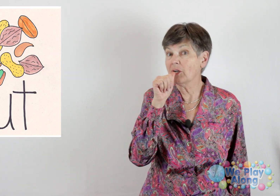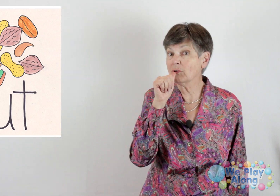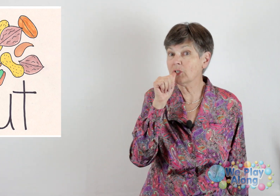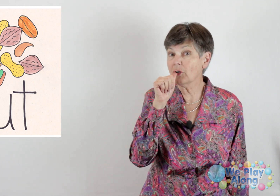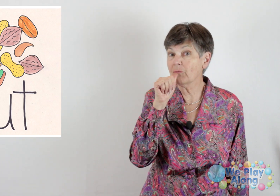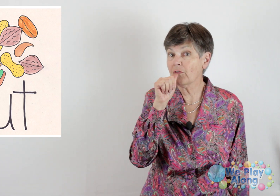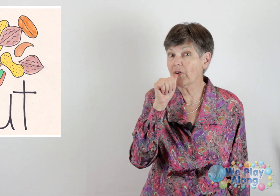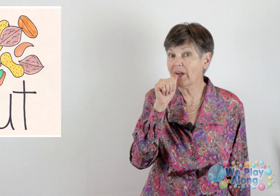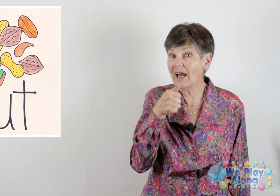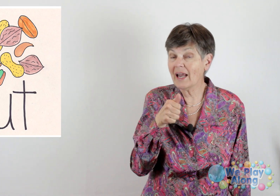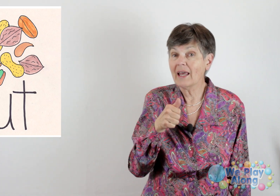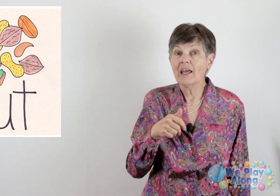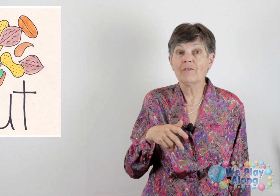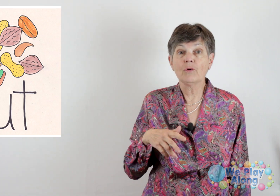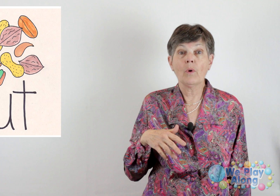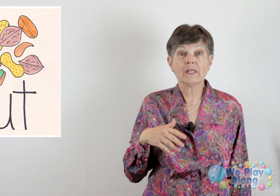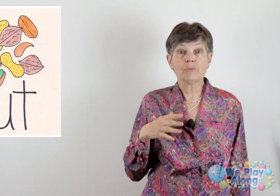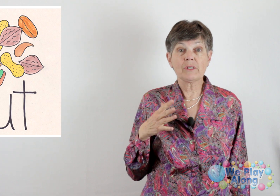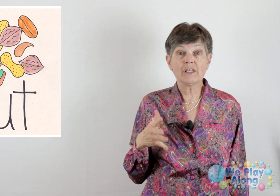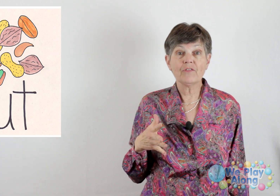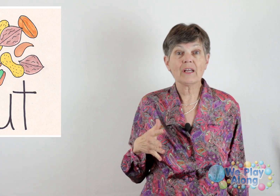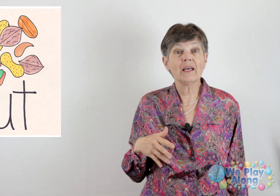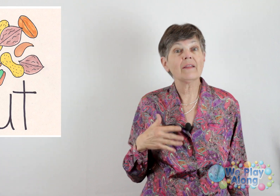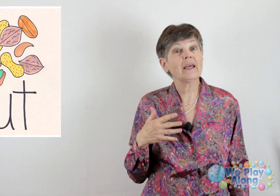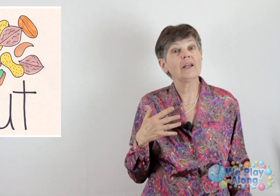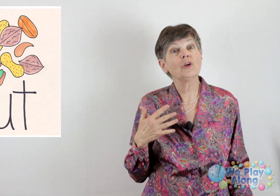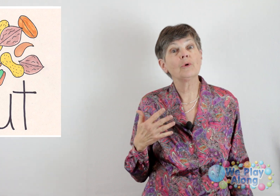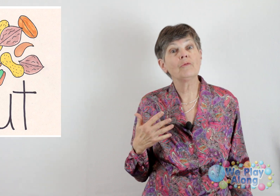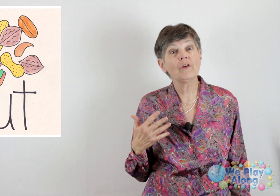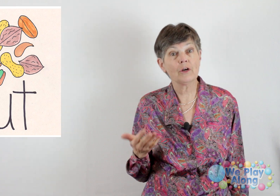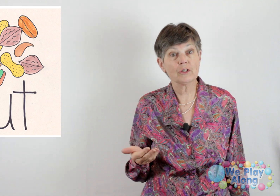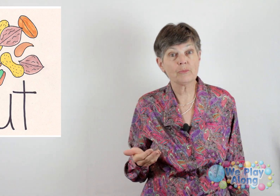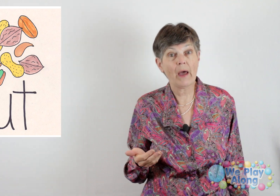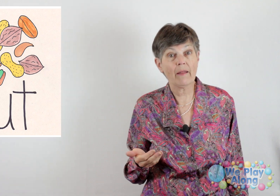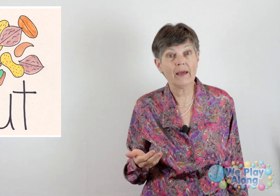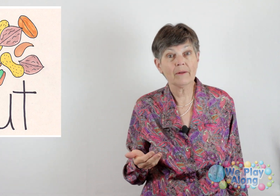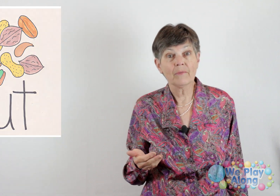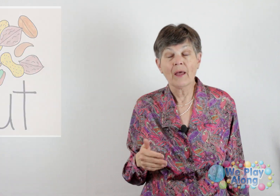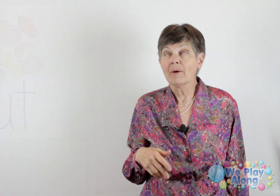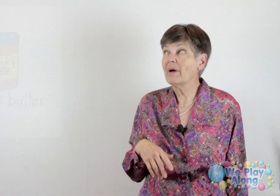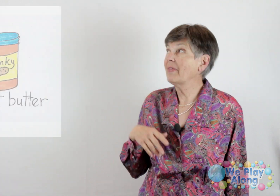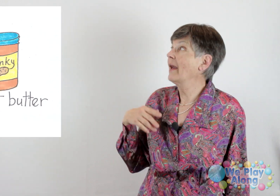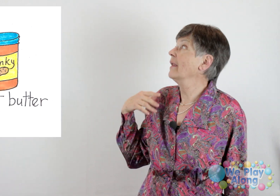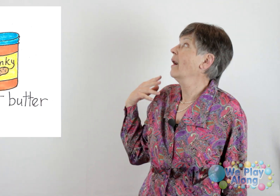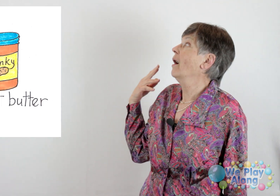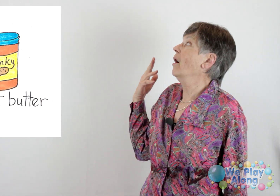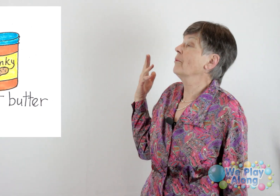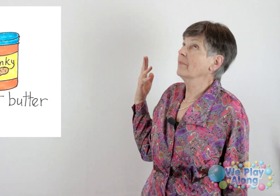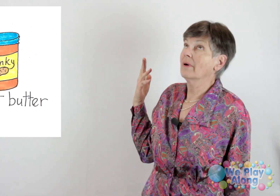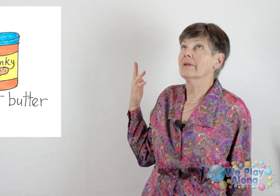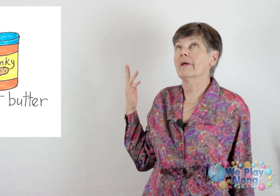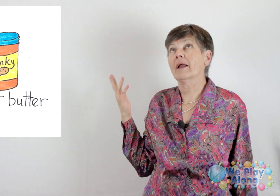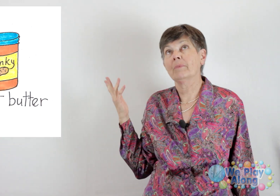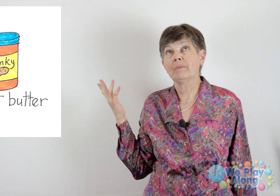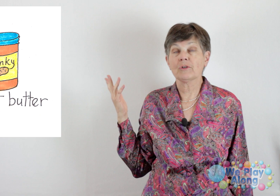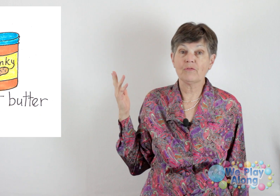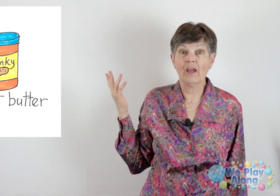general term for nut, if you want a specific nut, again, you would finger spell it. But then a lot of people's